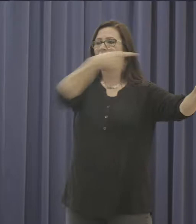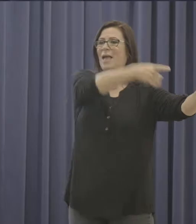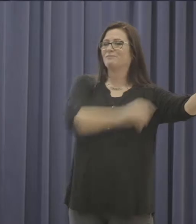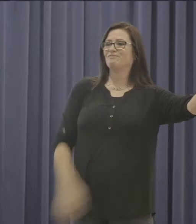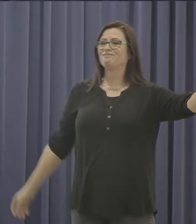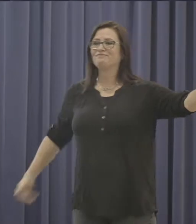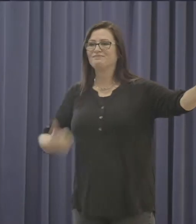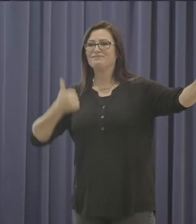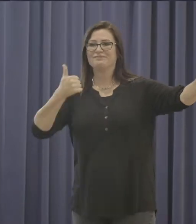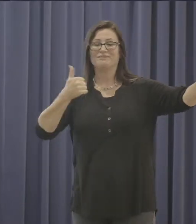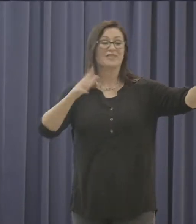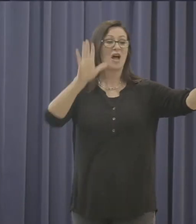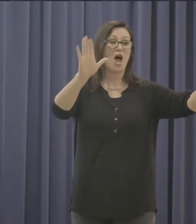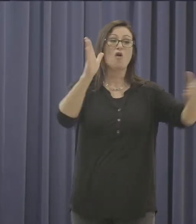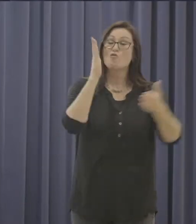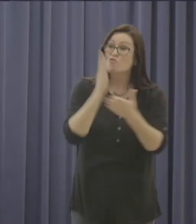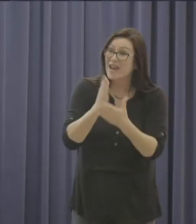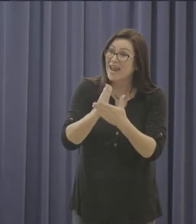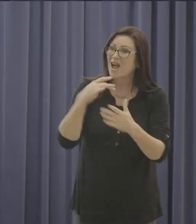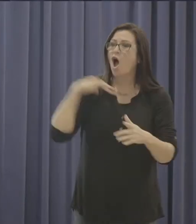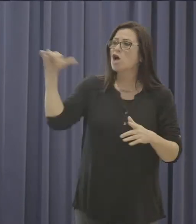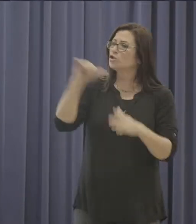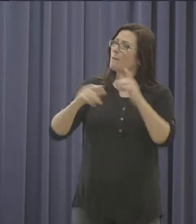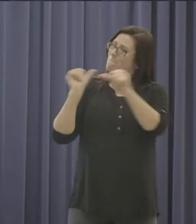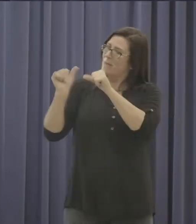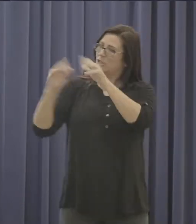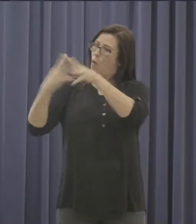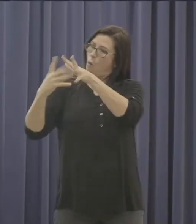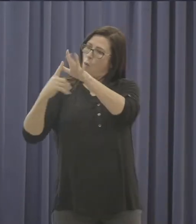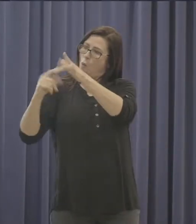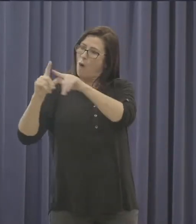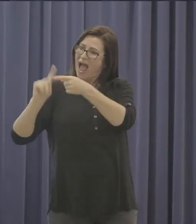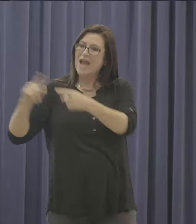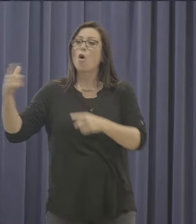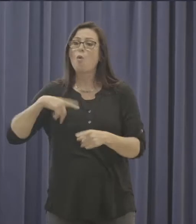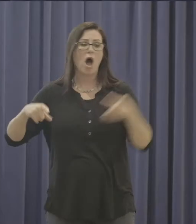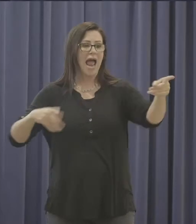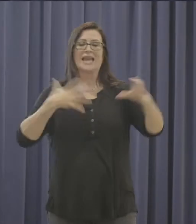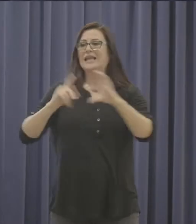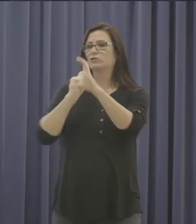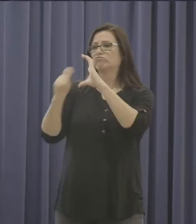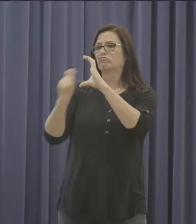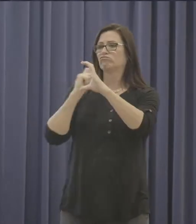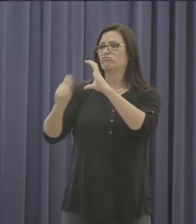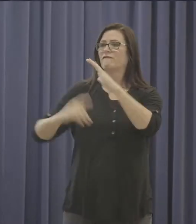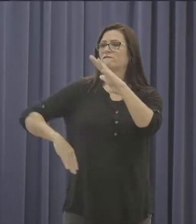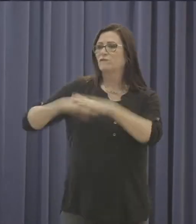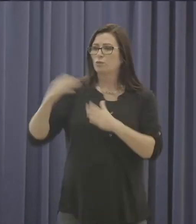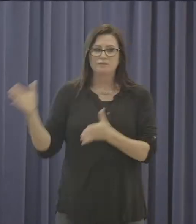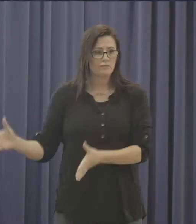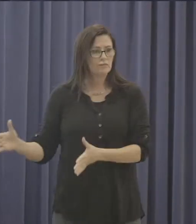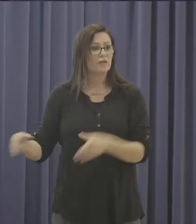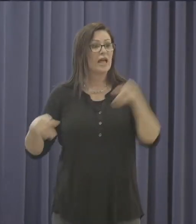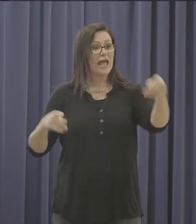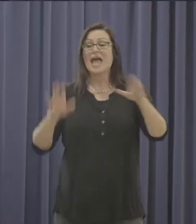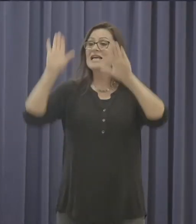hindsight, Mac was more suited to WADE as he needed a total communication approach. Mac started kindy at our local